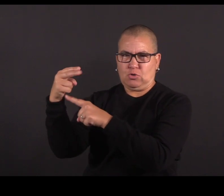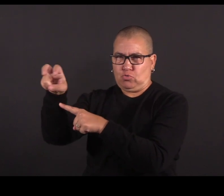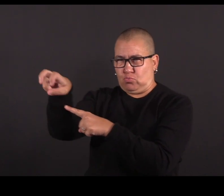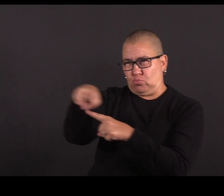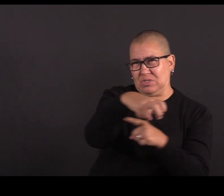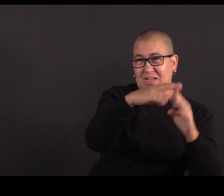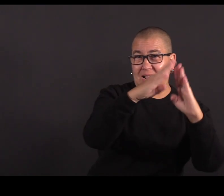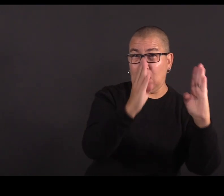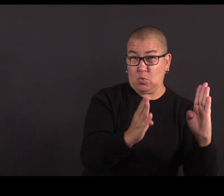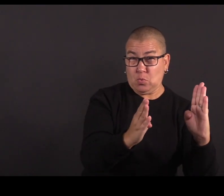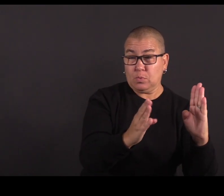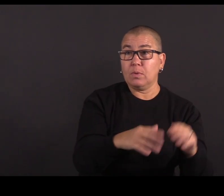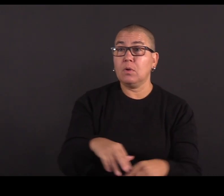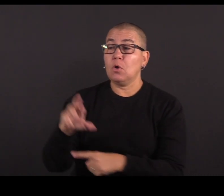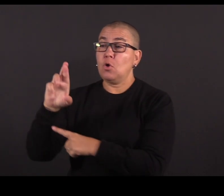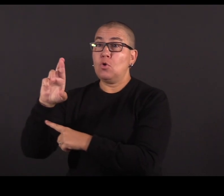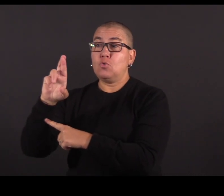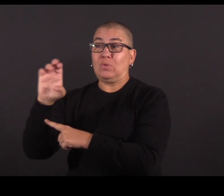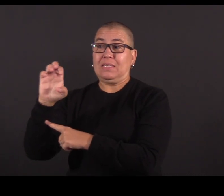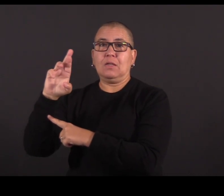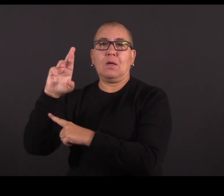rehousing,